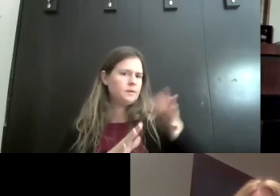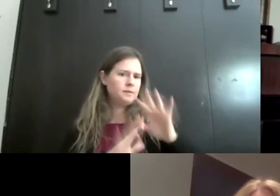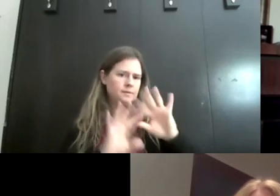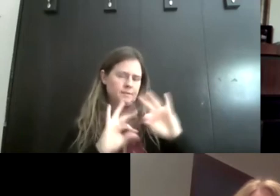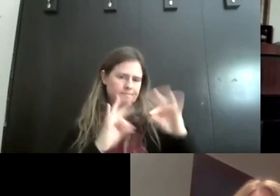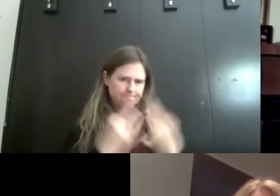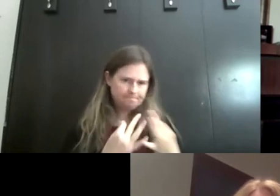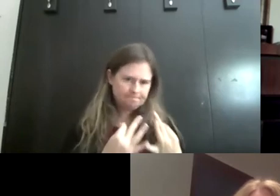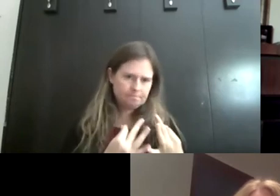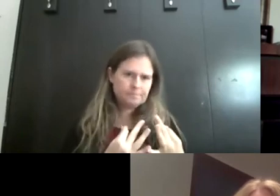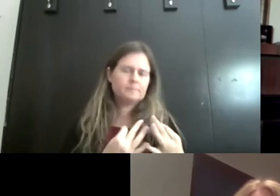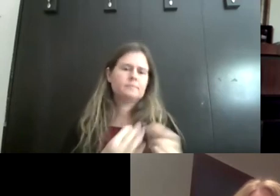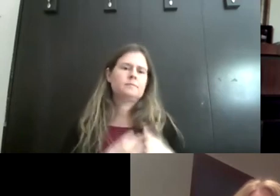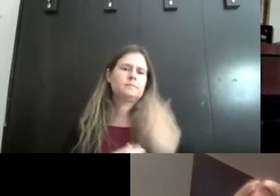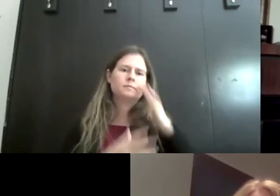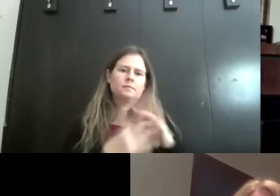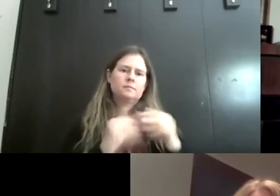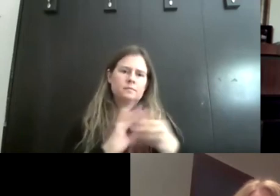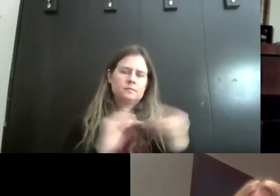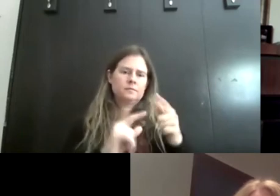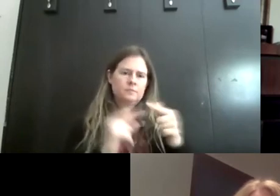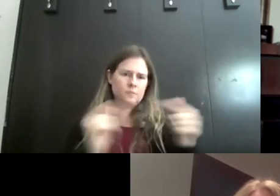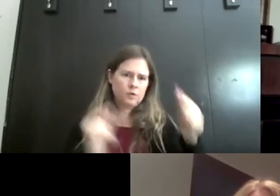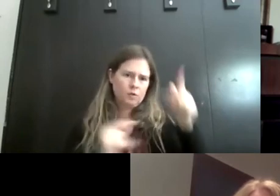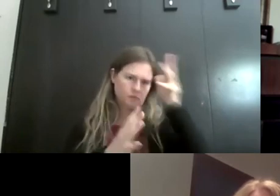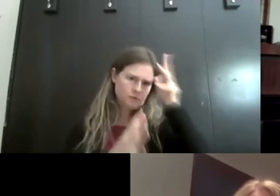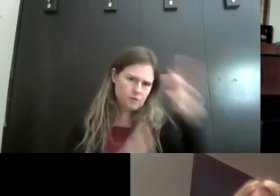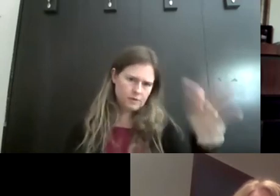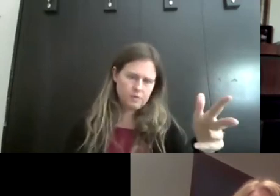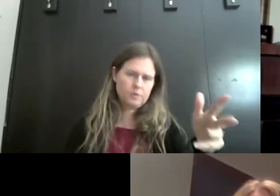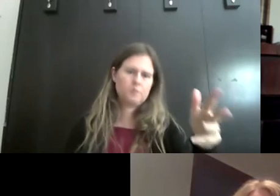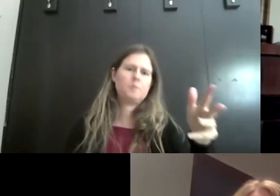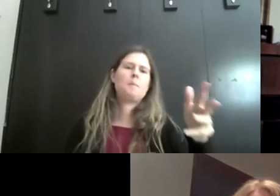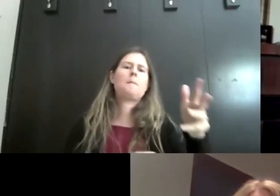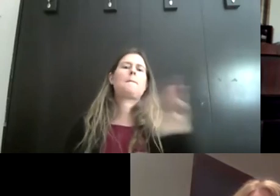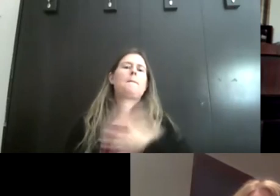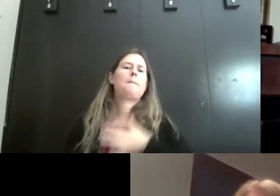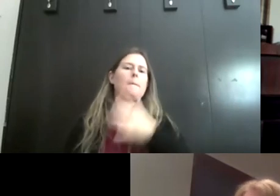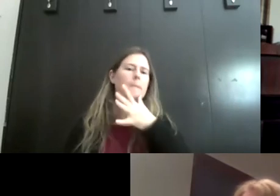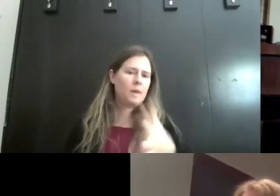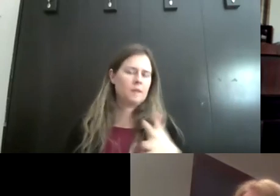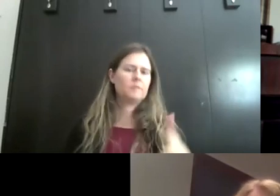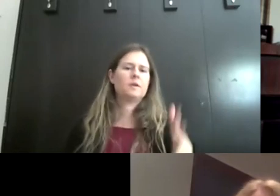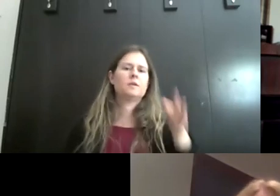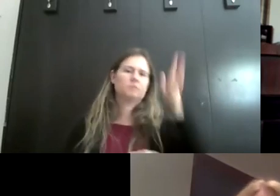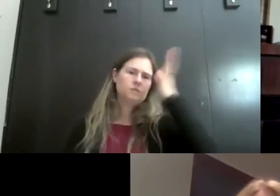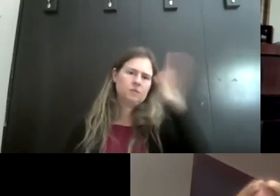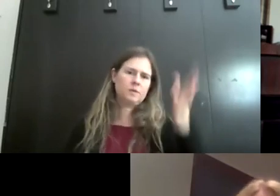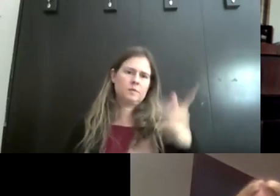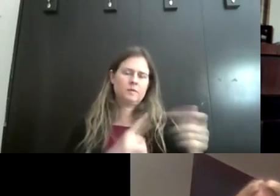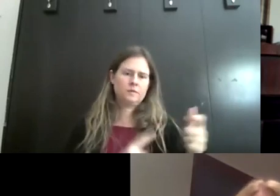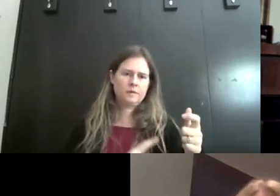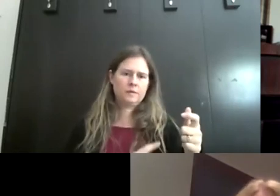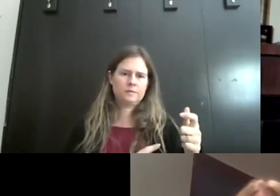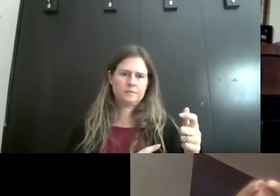I know the story of my great grandfather, where my grandmother and my grandfather came from. And I